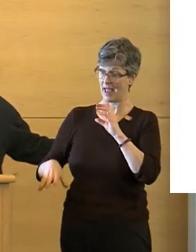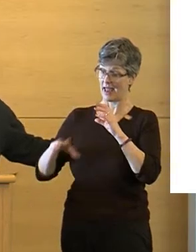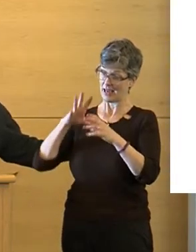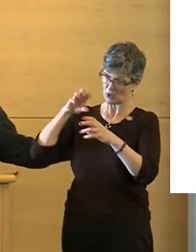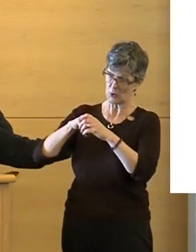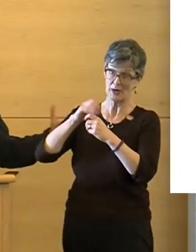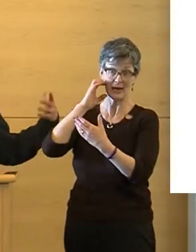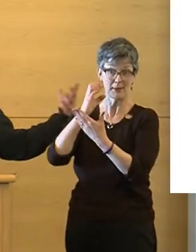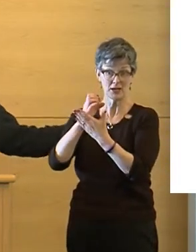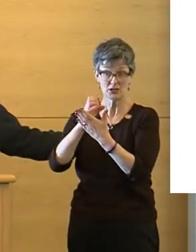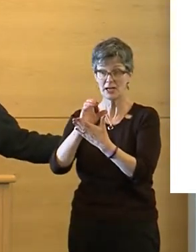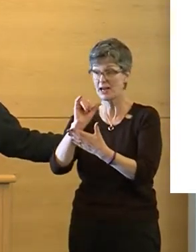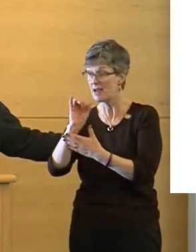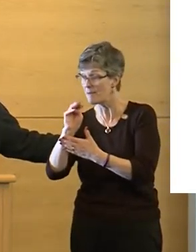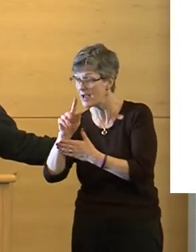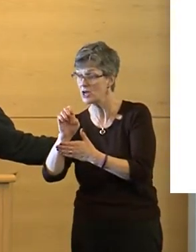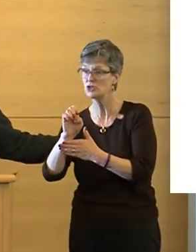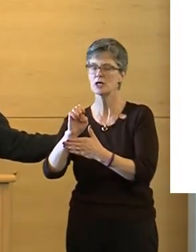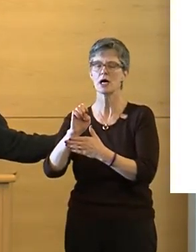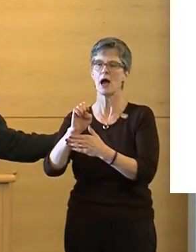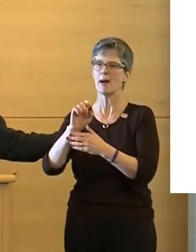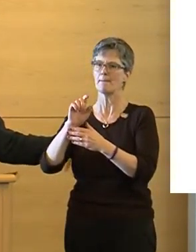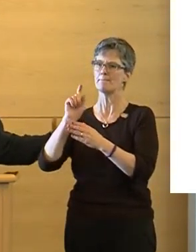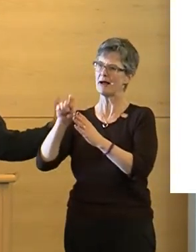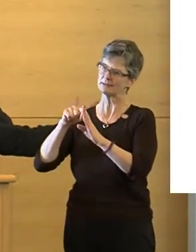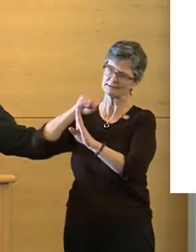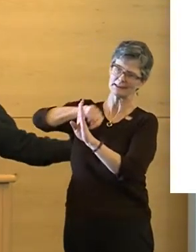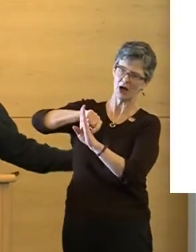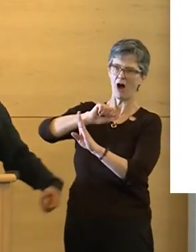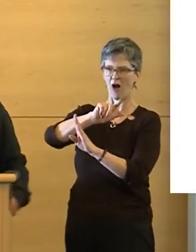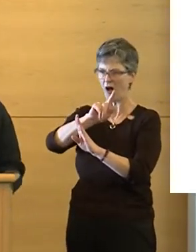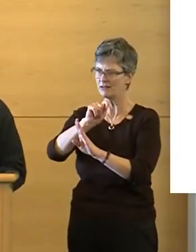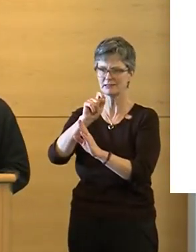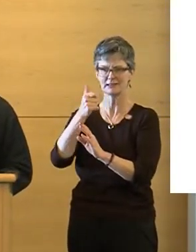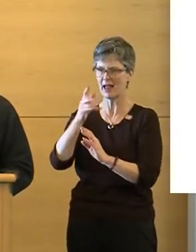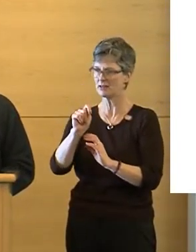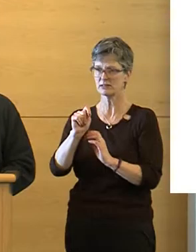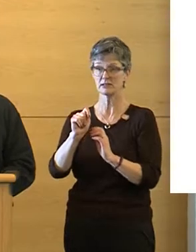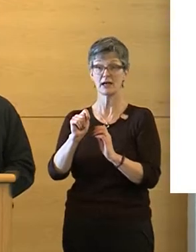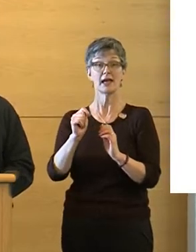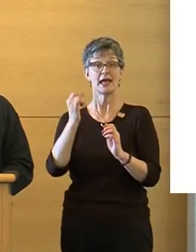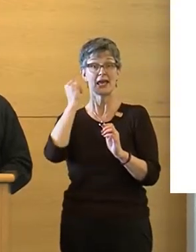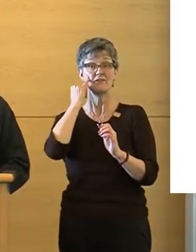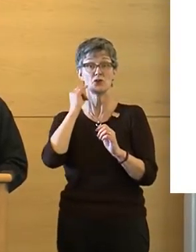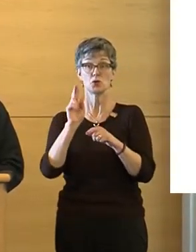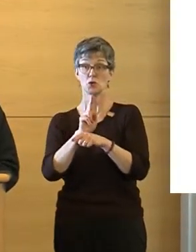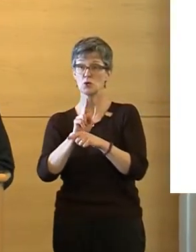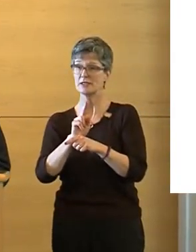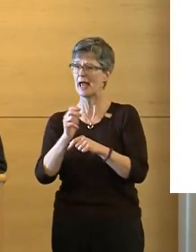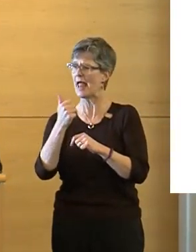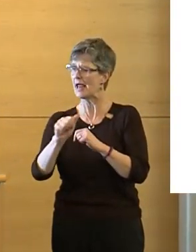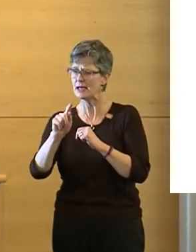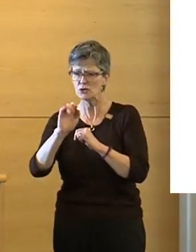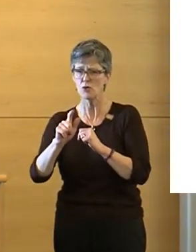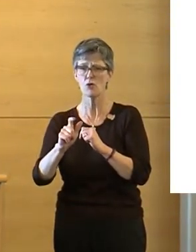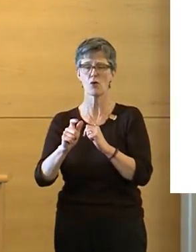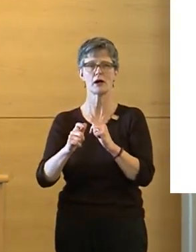drop-down menus and so forth, but it's there somewhere. Same thing with images. If you add images to a web